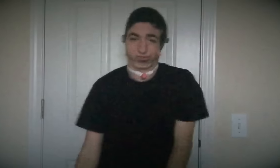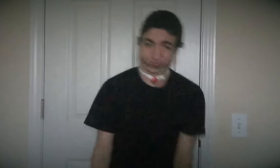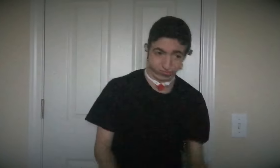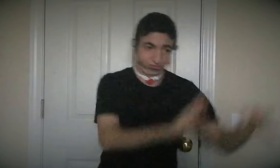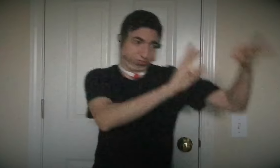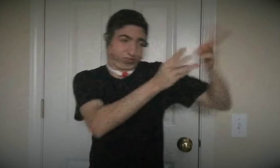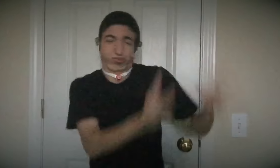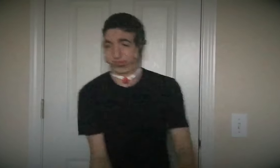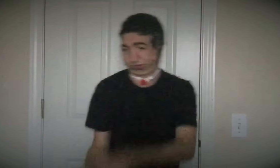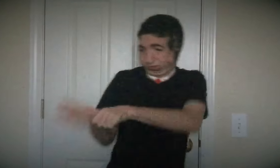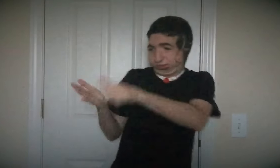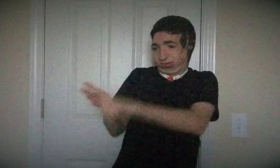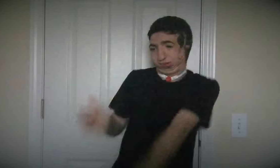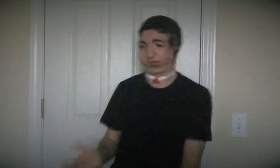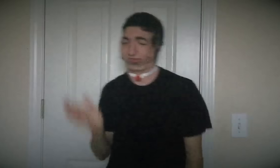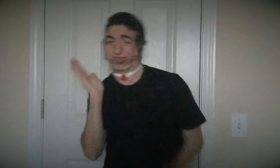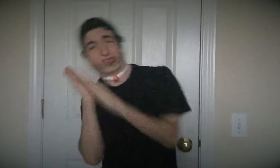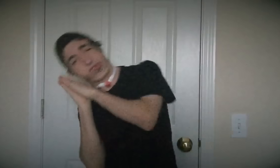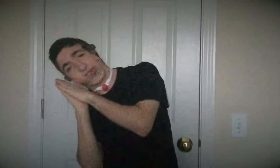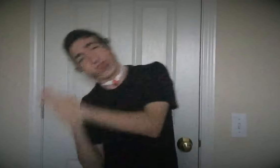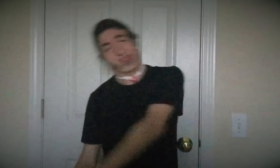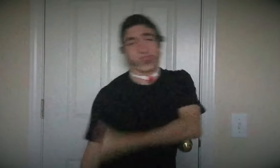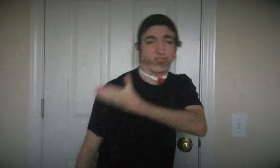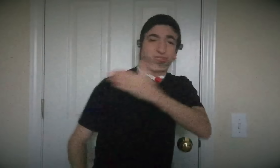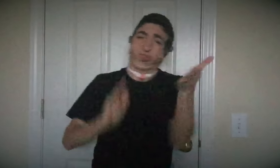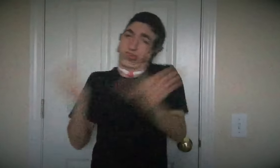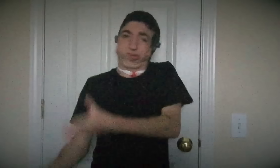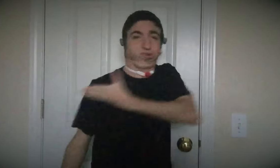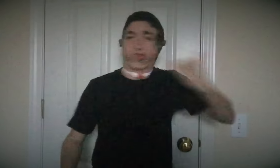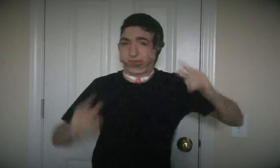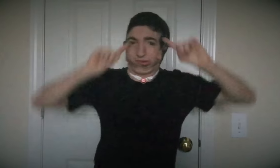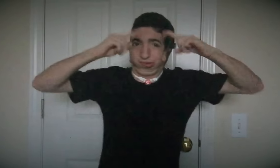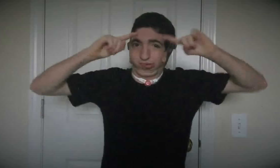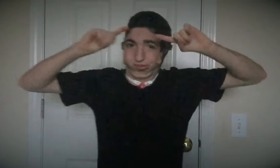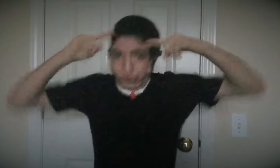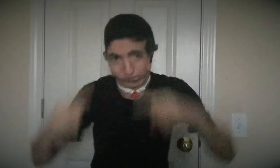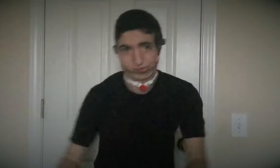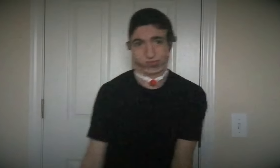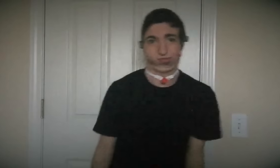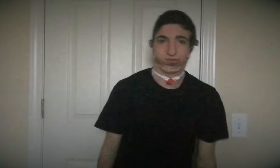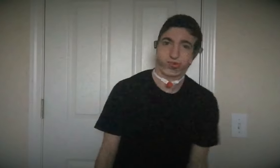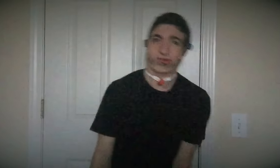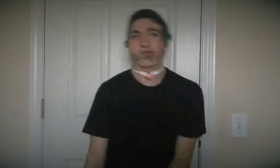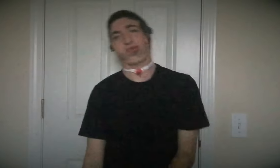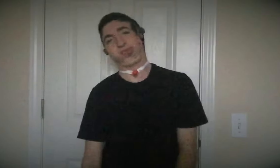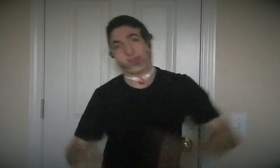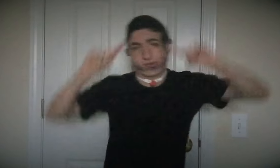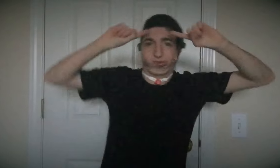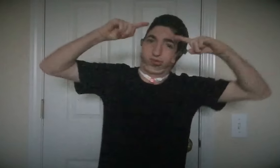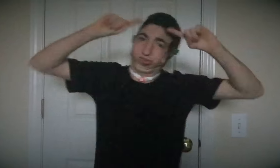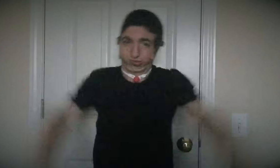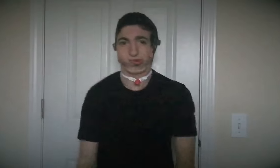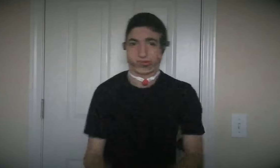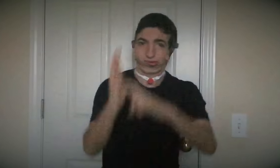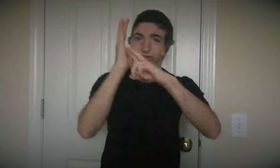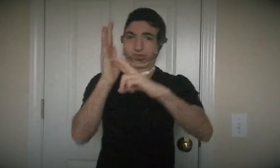it's the weather or the letters by my bed, sometimes death seems better than the migraine in my head. Let it be said what the headache represents.